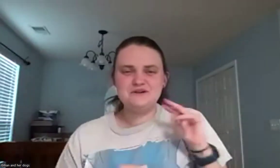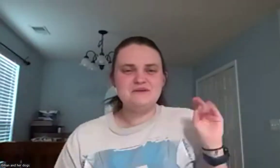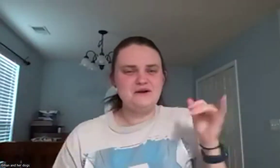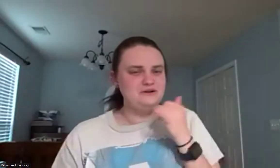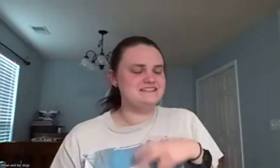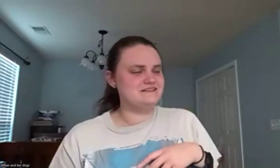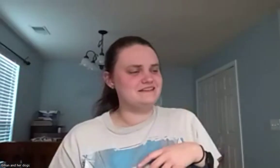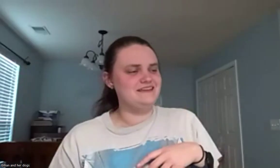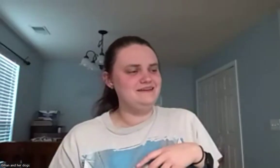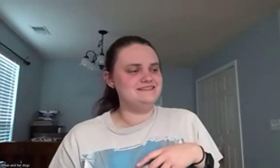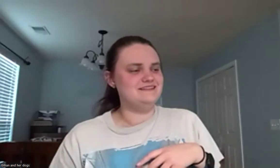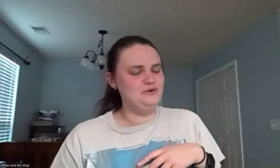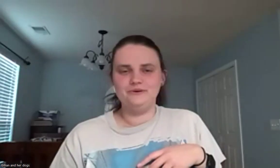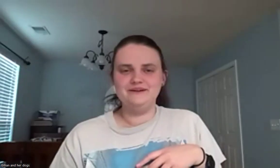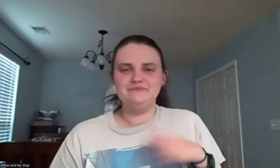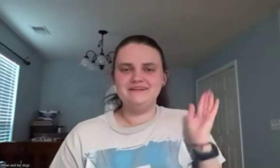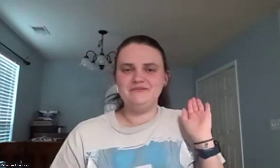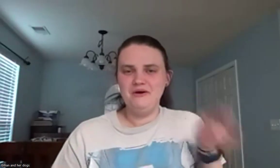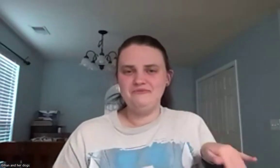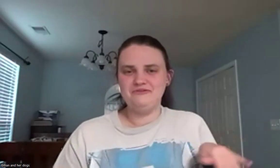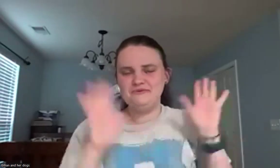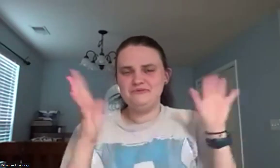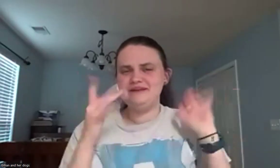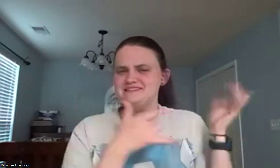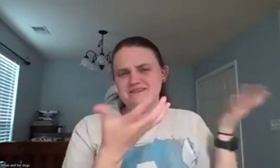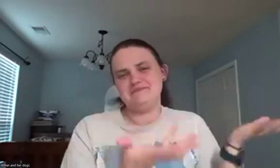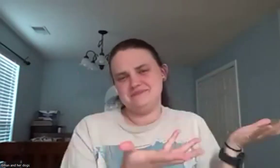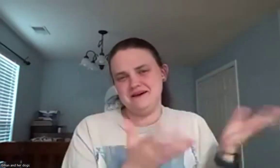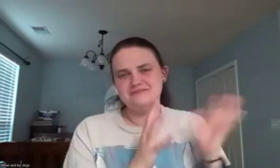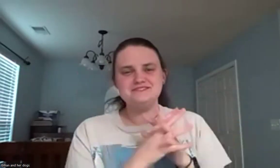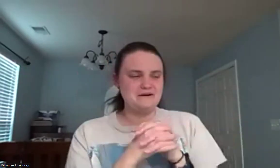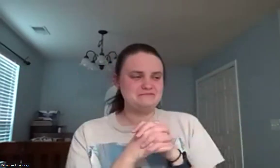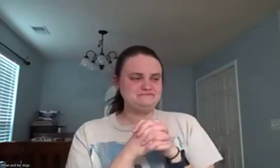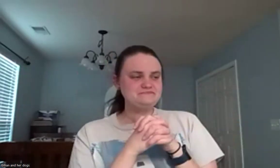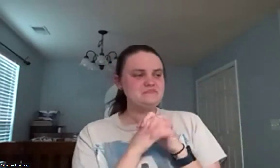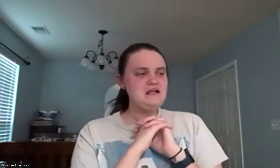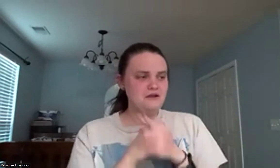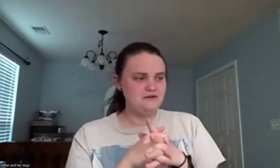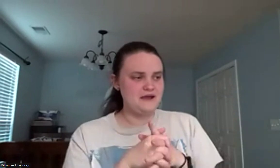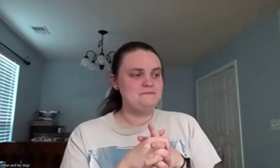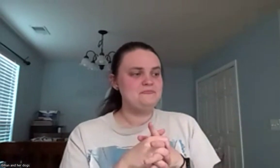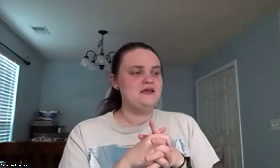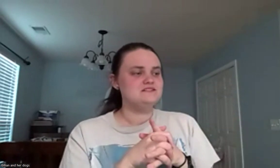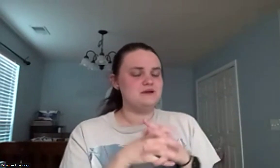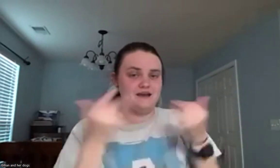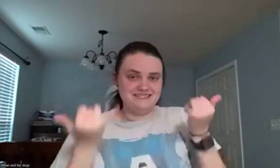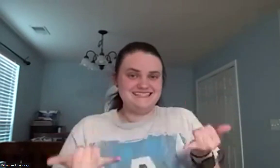up my old list. I was like, that is the old one, but we'll hope it's all the same stuff. So, okay. So we had our